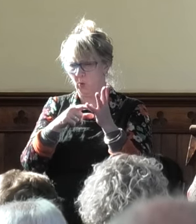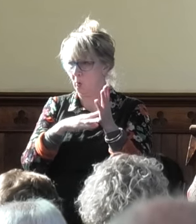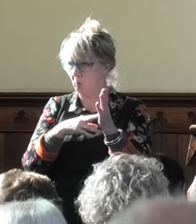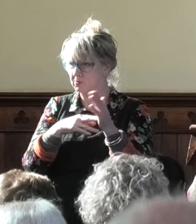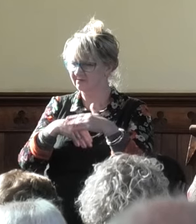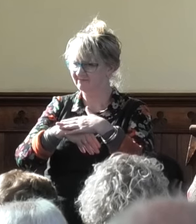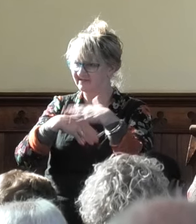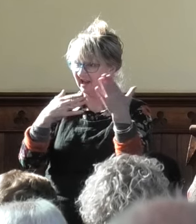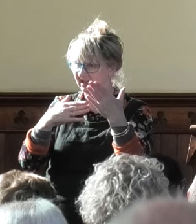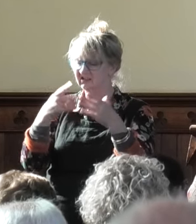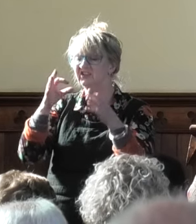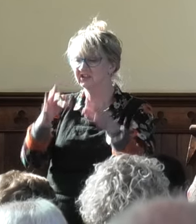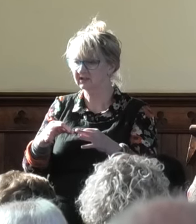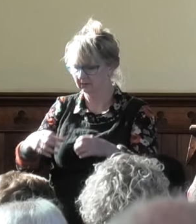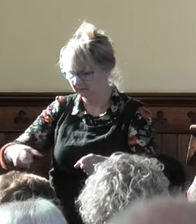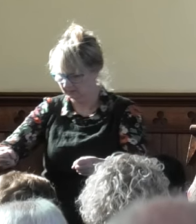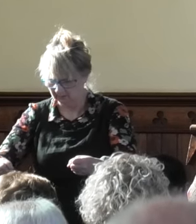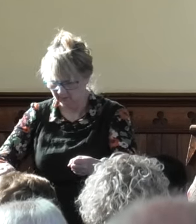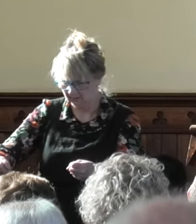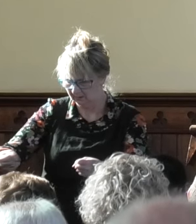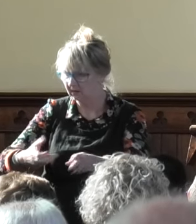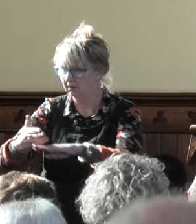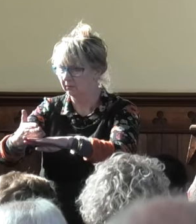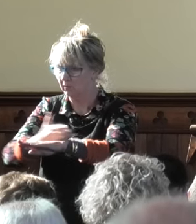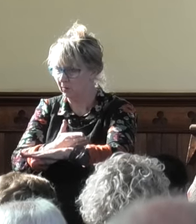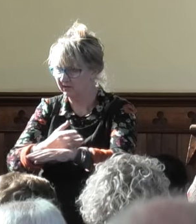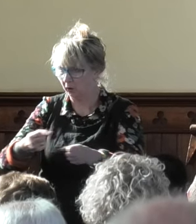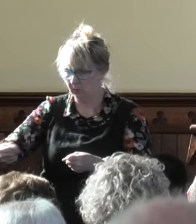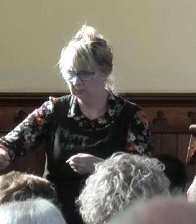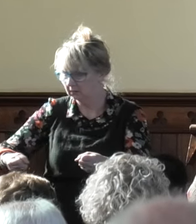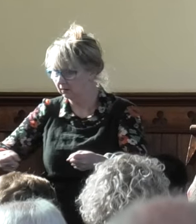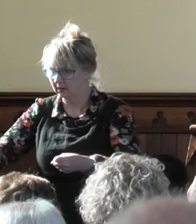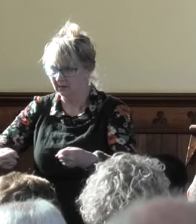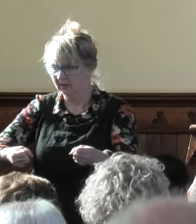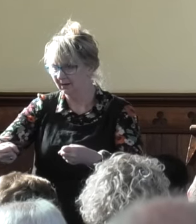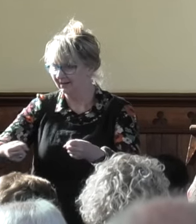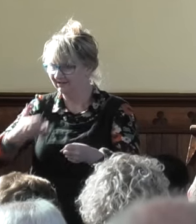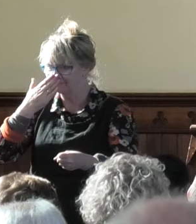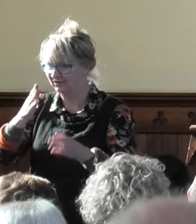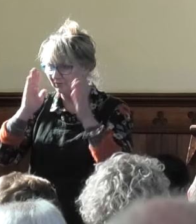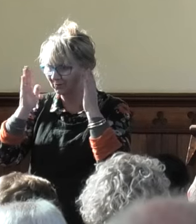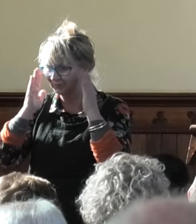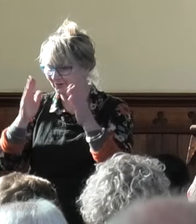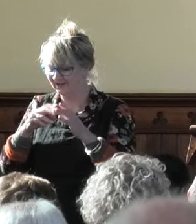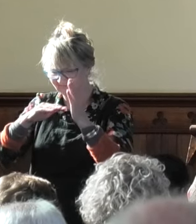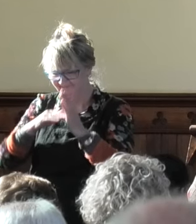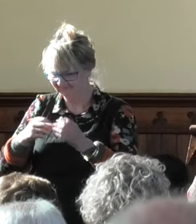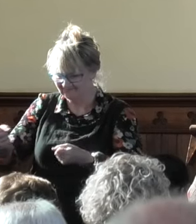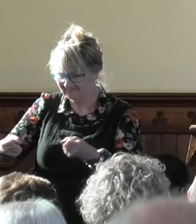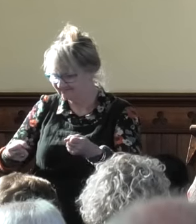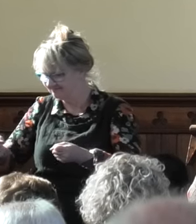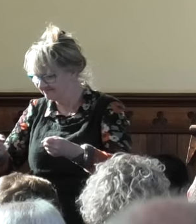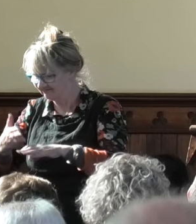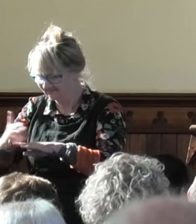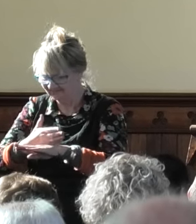on getting behind the lawnmower and mowing the front area out in front of the church. And